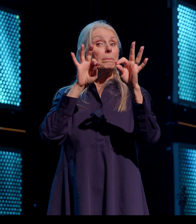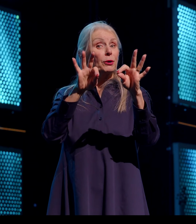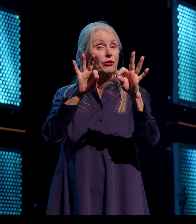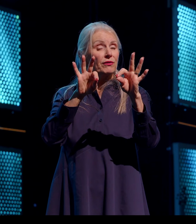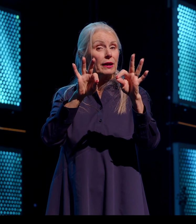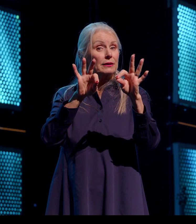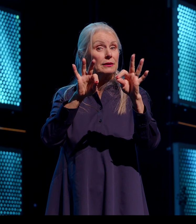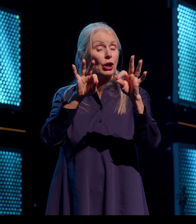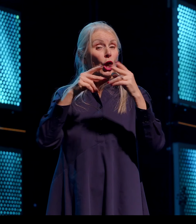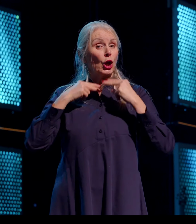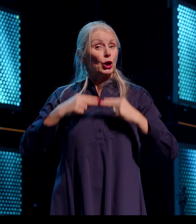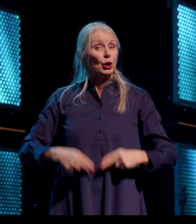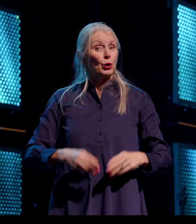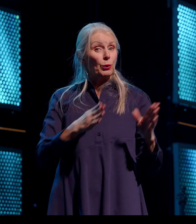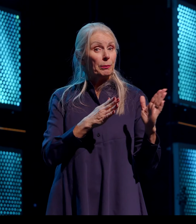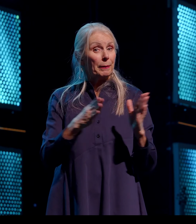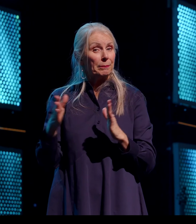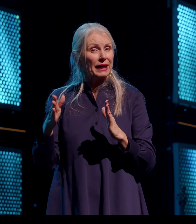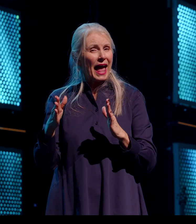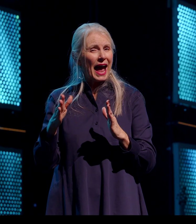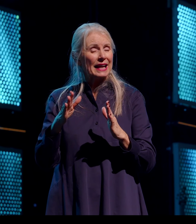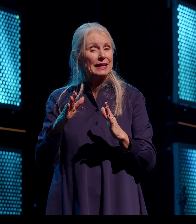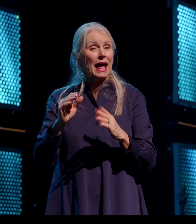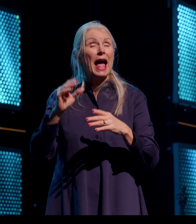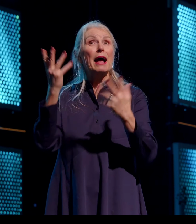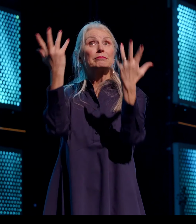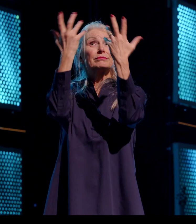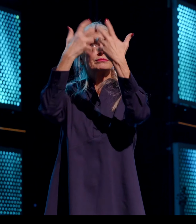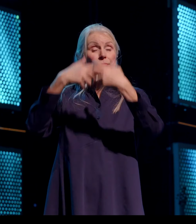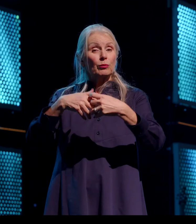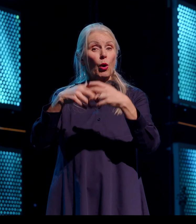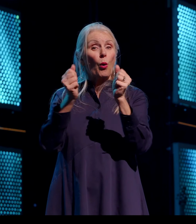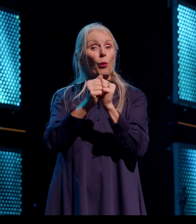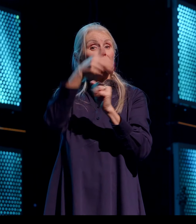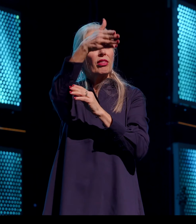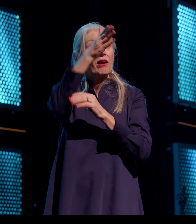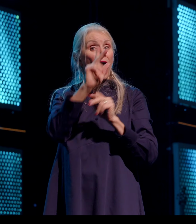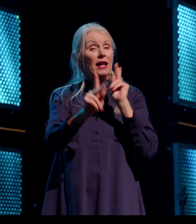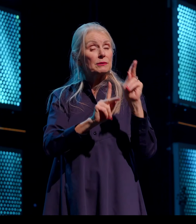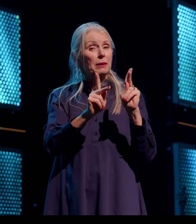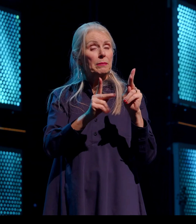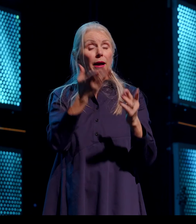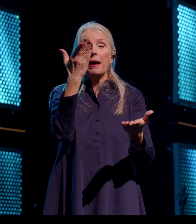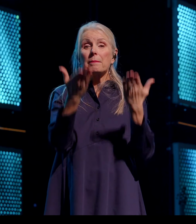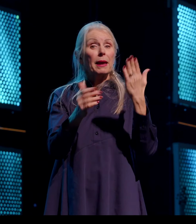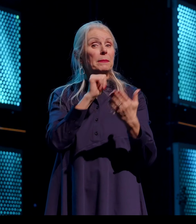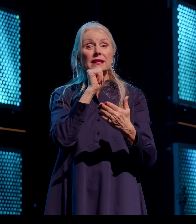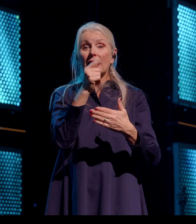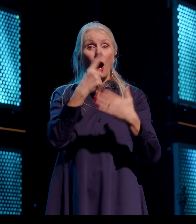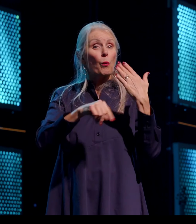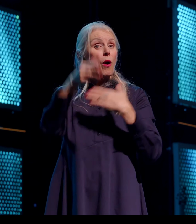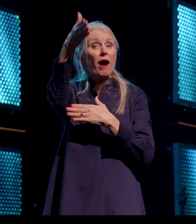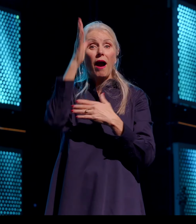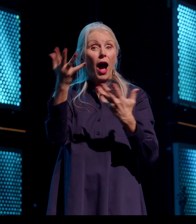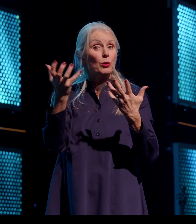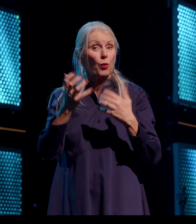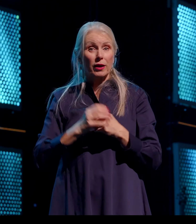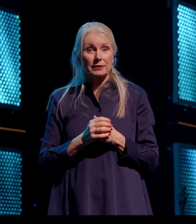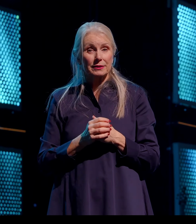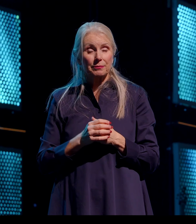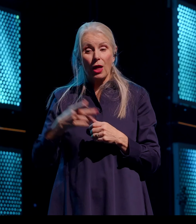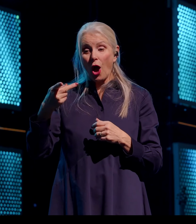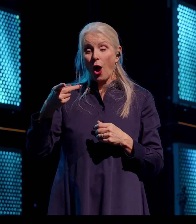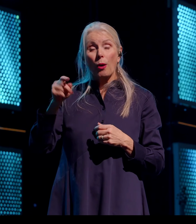human plan put together by godly people may not be what God wants for you.